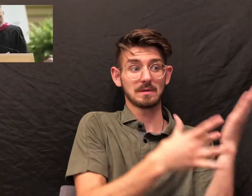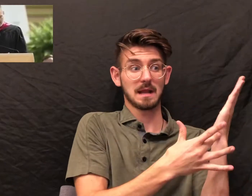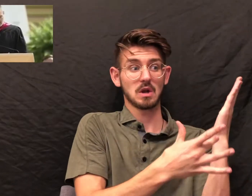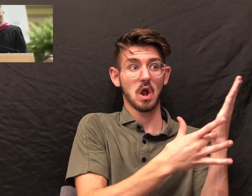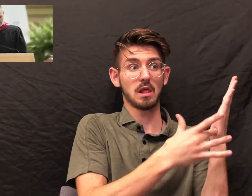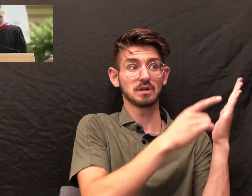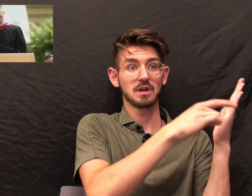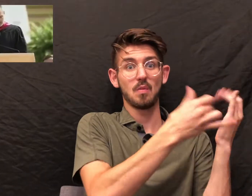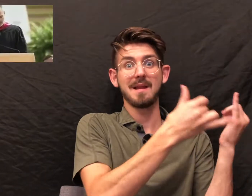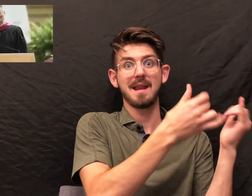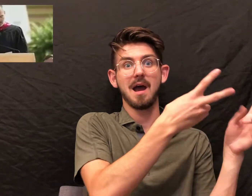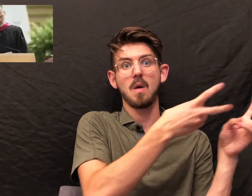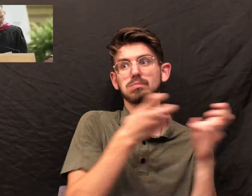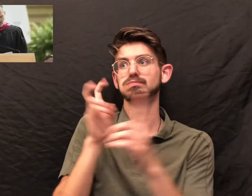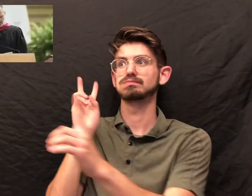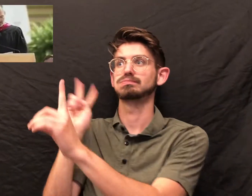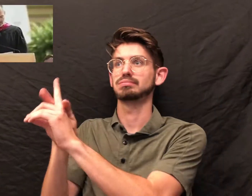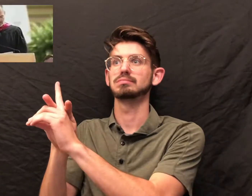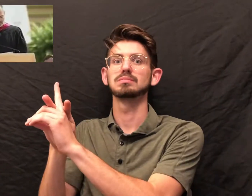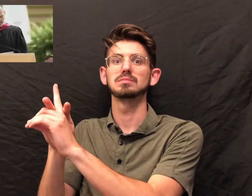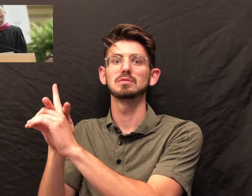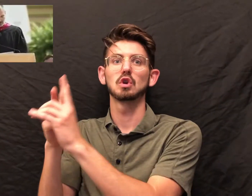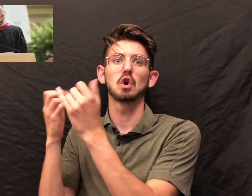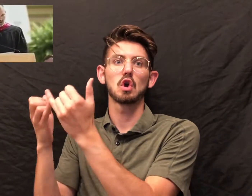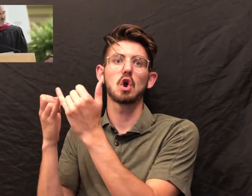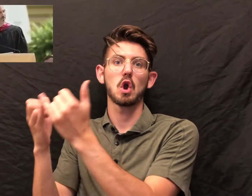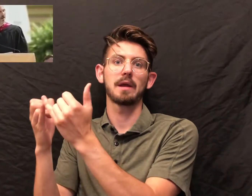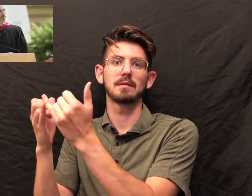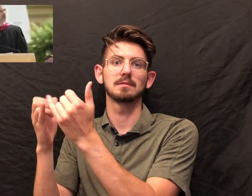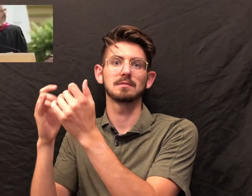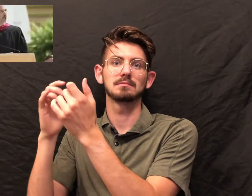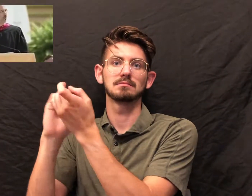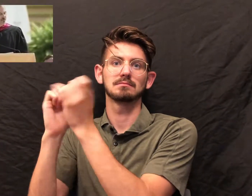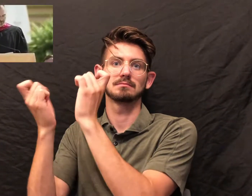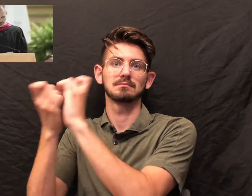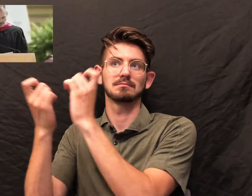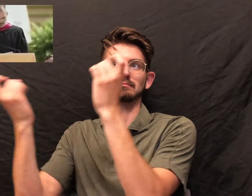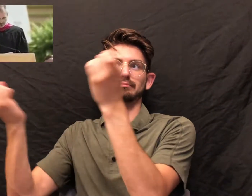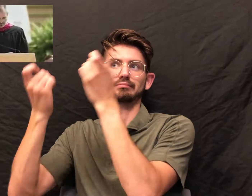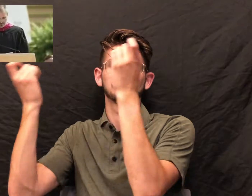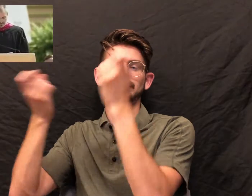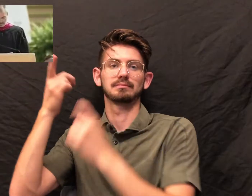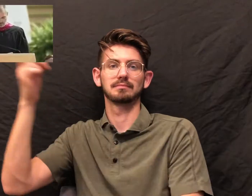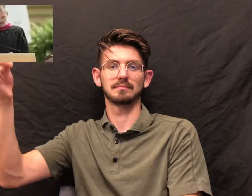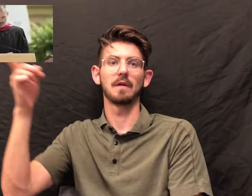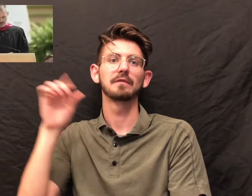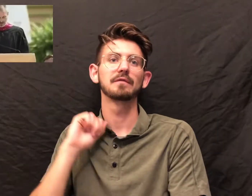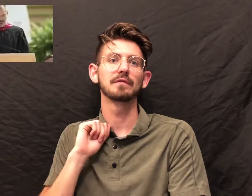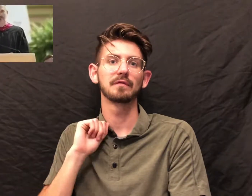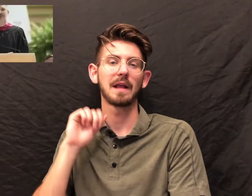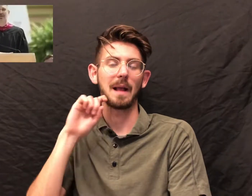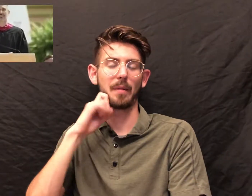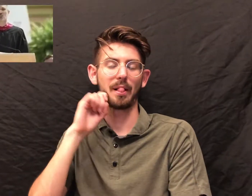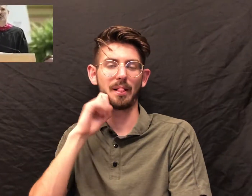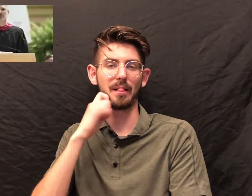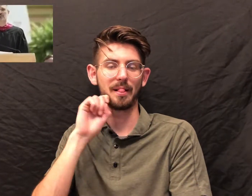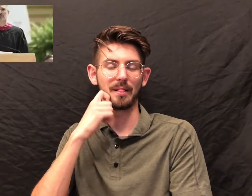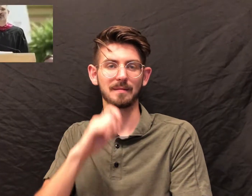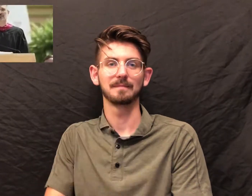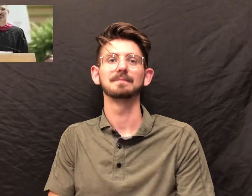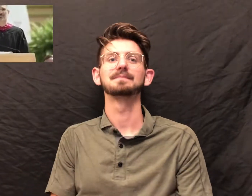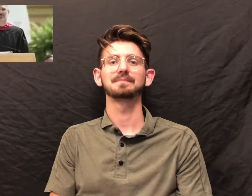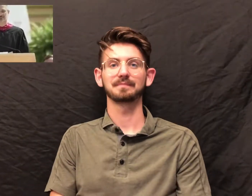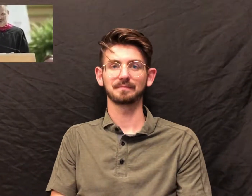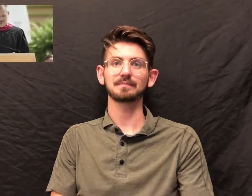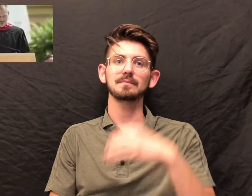of Apple's current renaissance. And Lorene and I have a wonderful family together. I'm pretty sure none of this